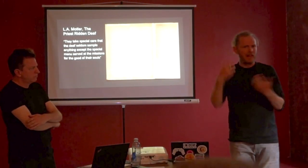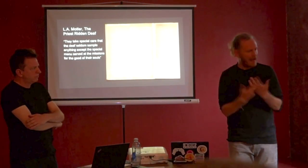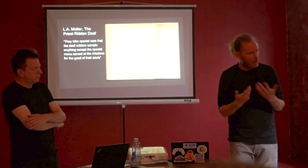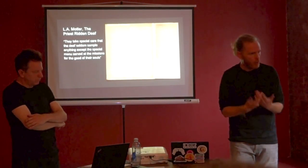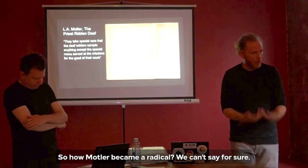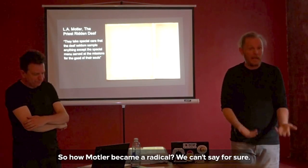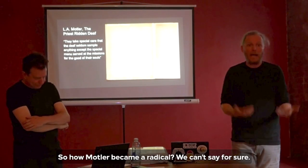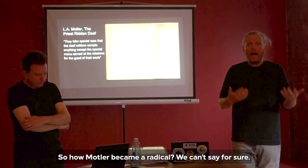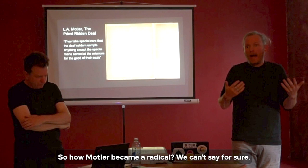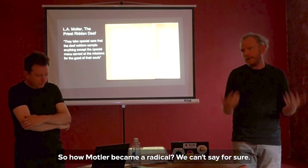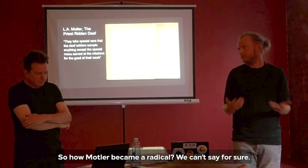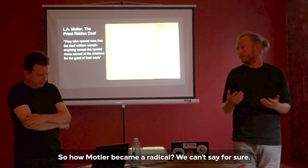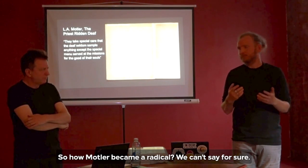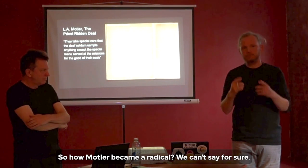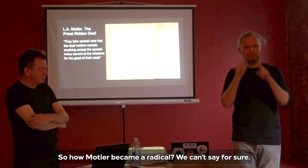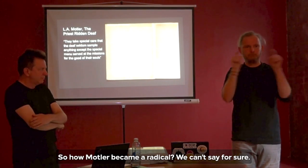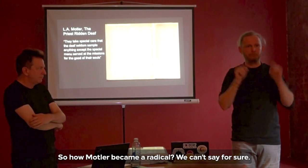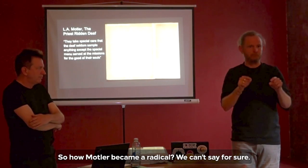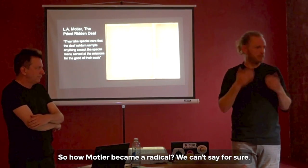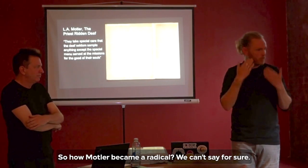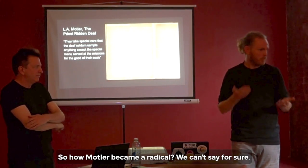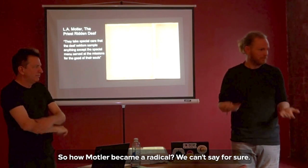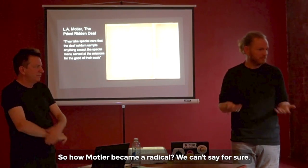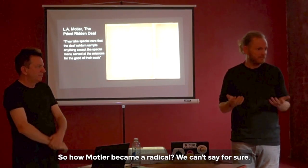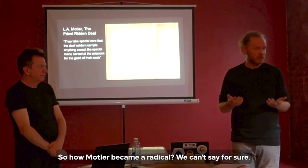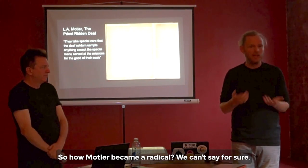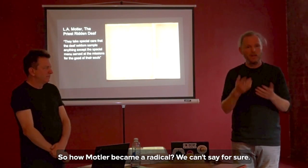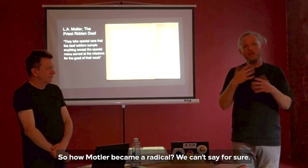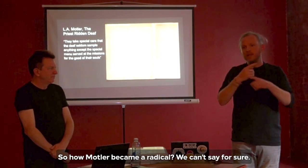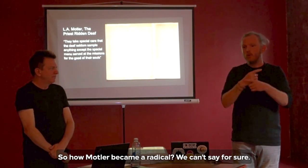So how Motler became a radical, we can't say for sure.